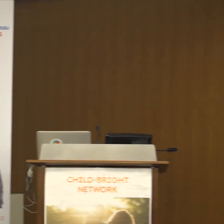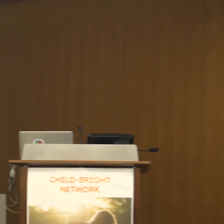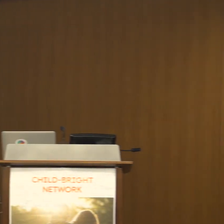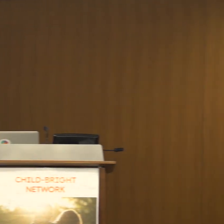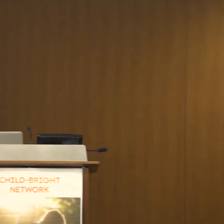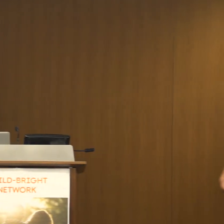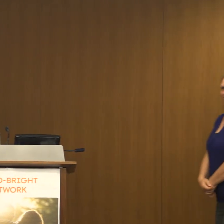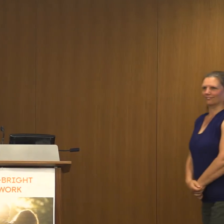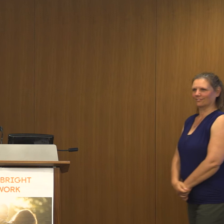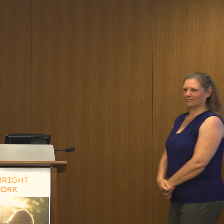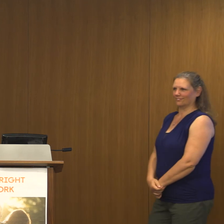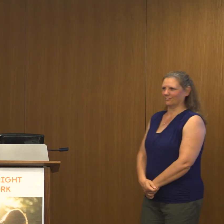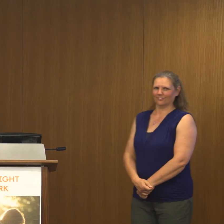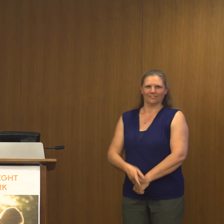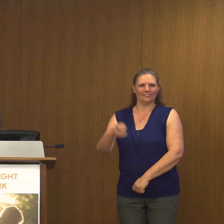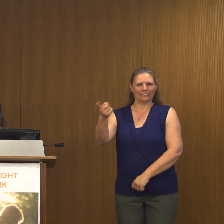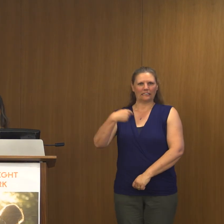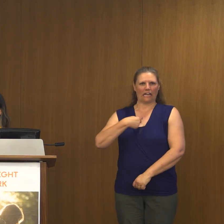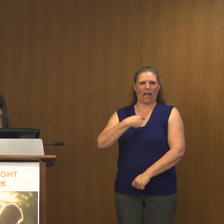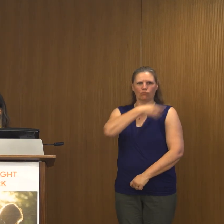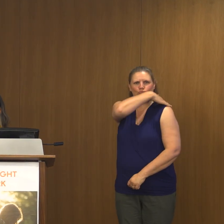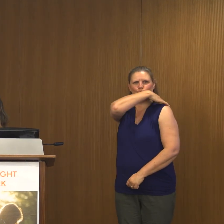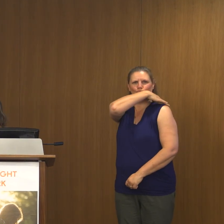Yeah, I rocked it. Good